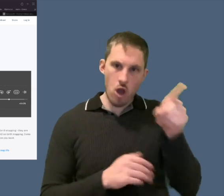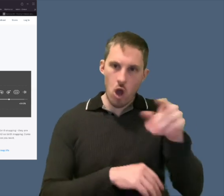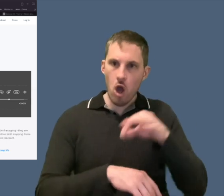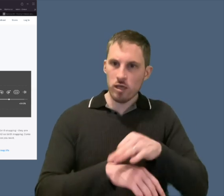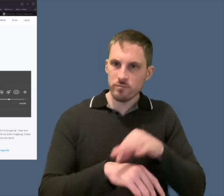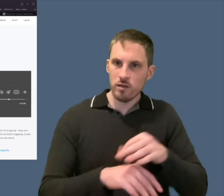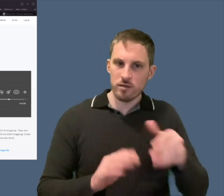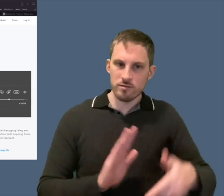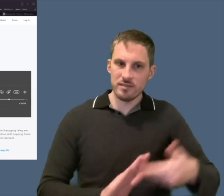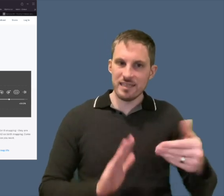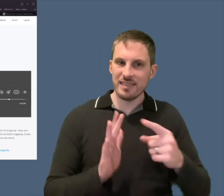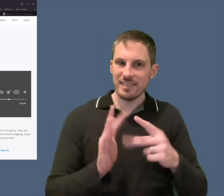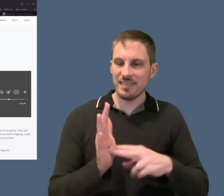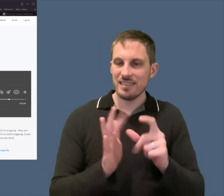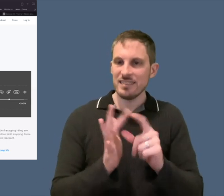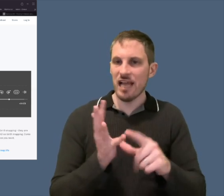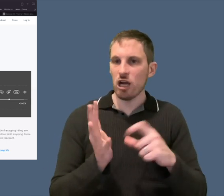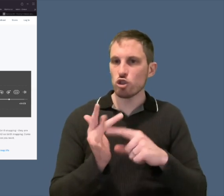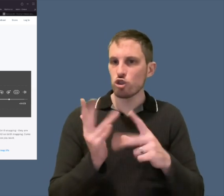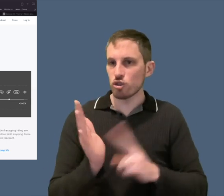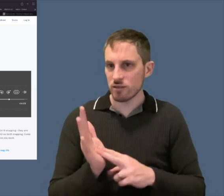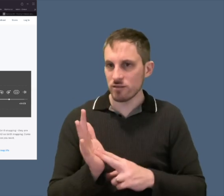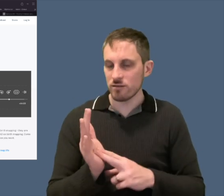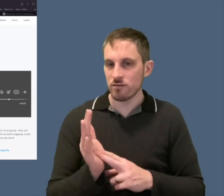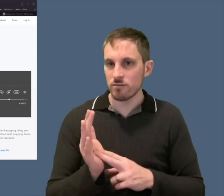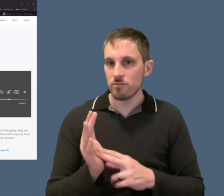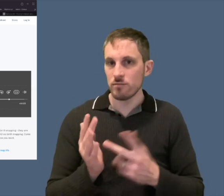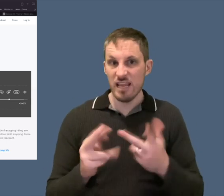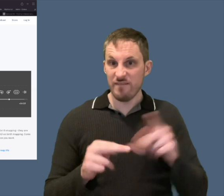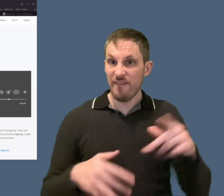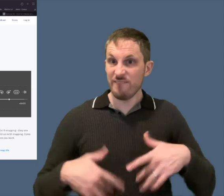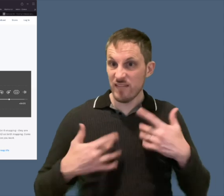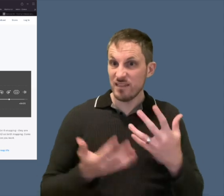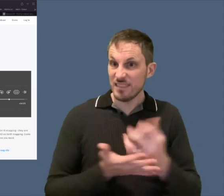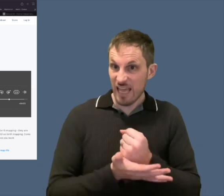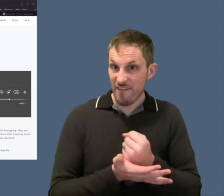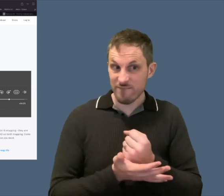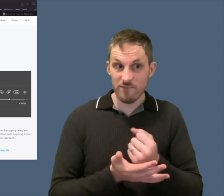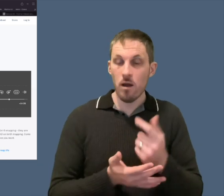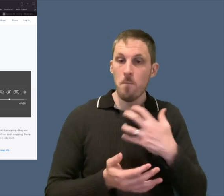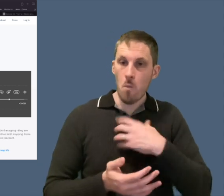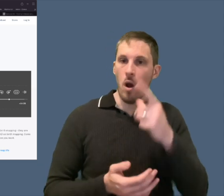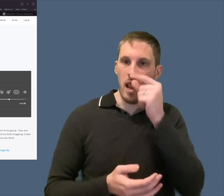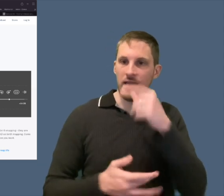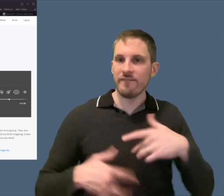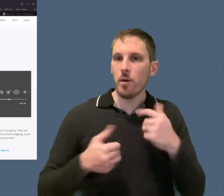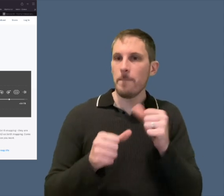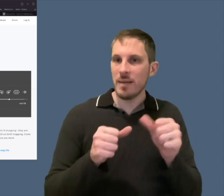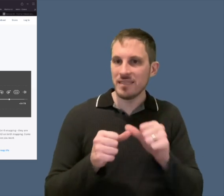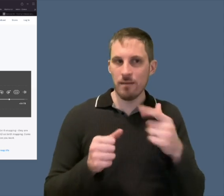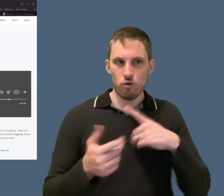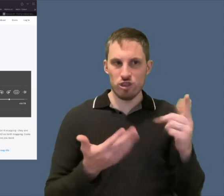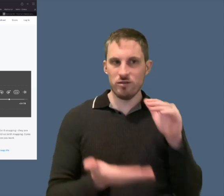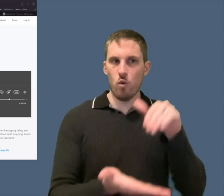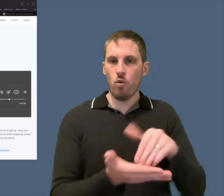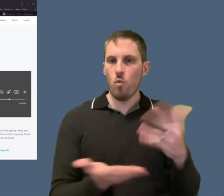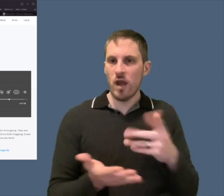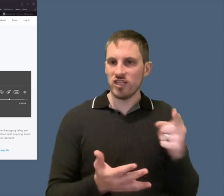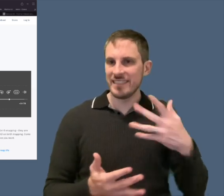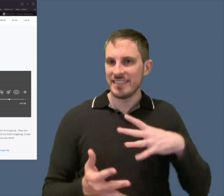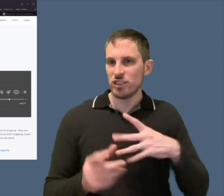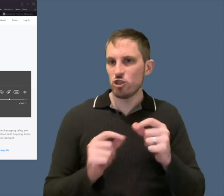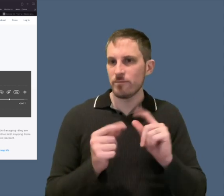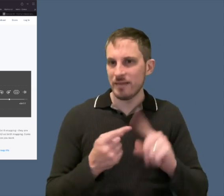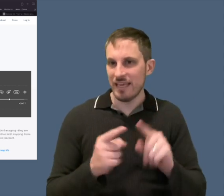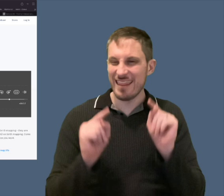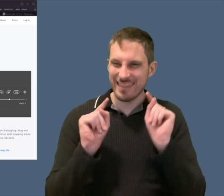I feel safer. If she feels safe, she's more likely to birth better because she's where she needs to be. And that's really important.